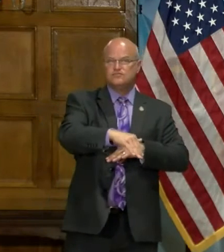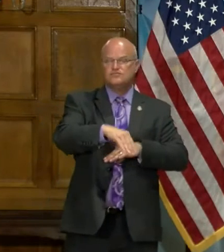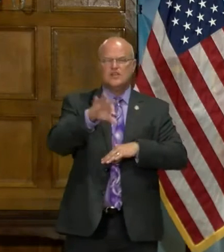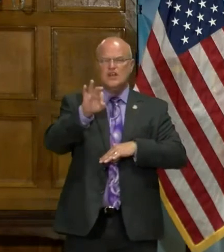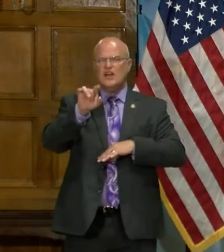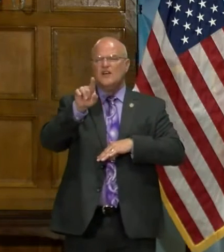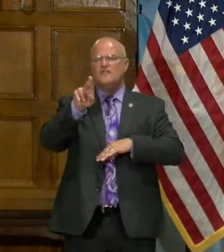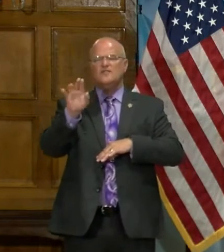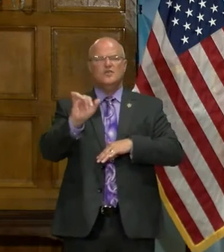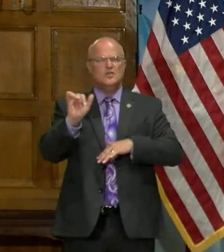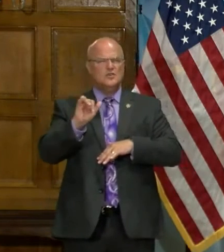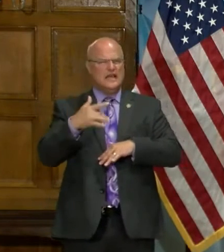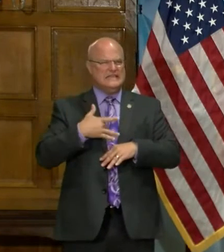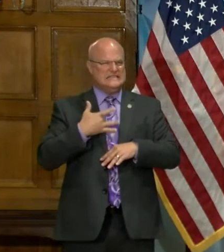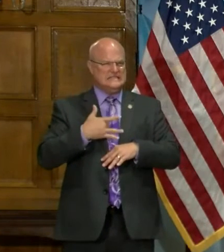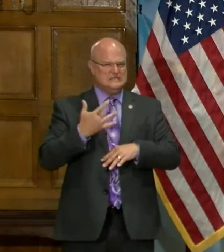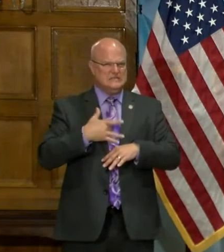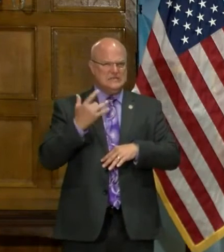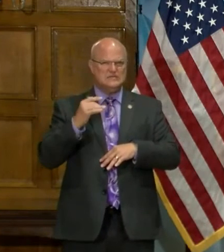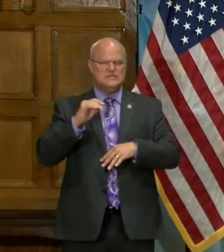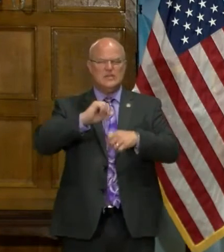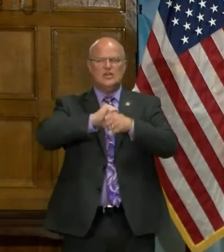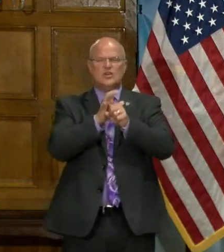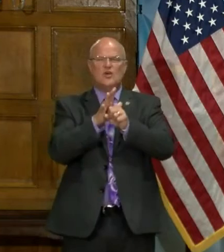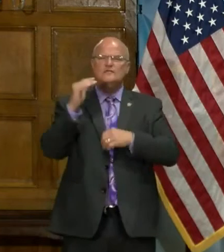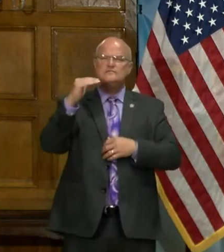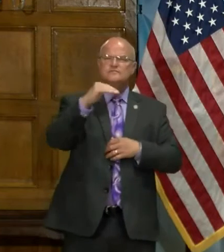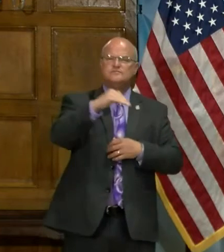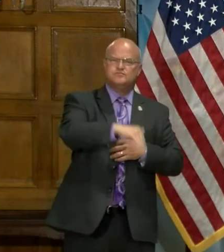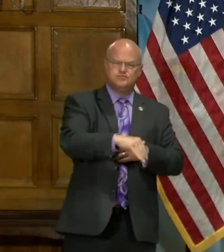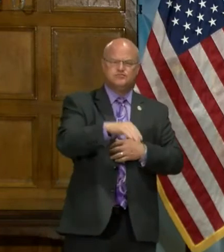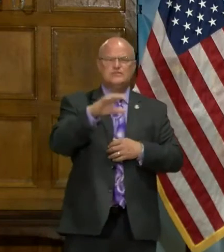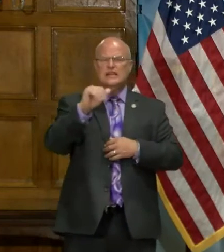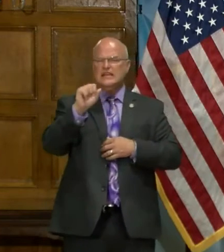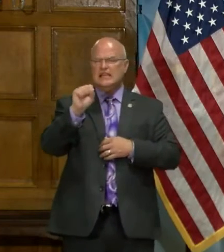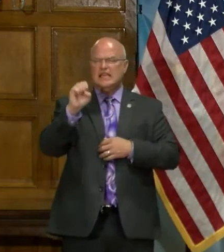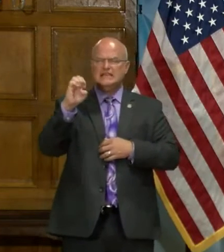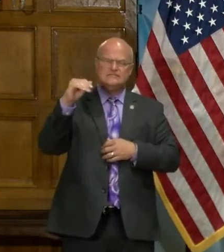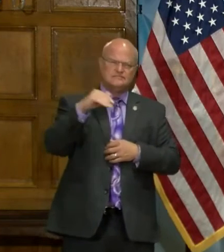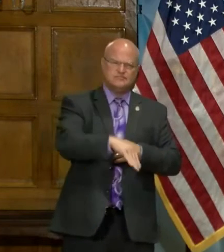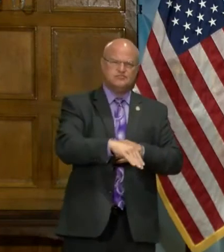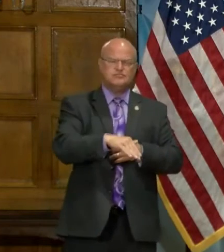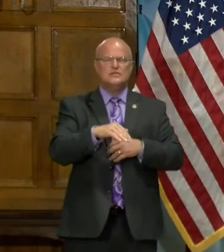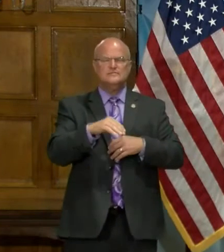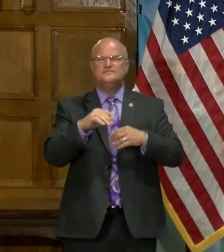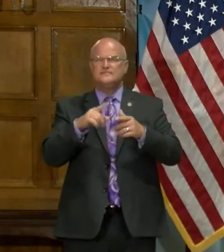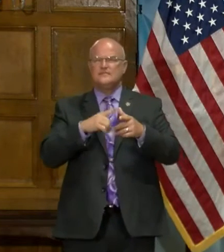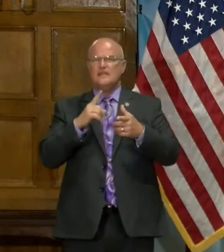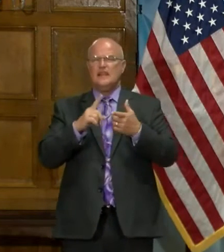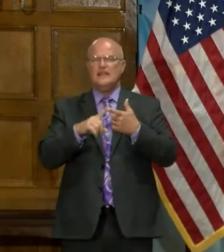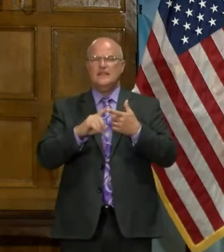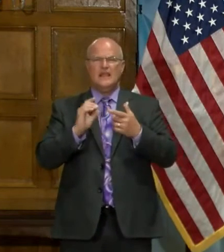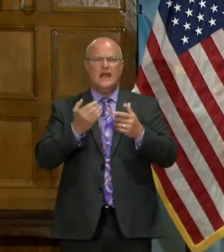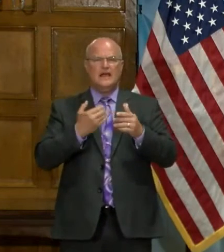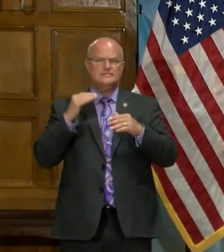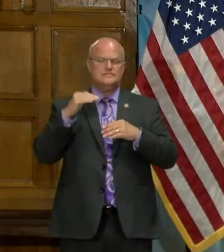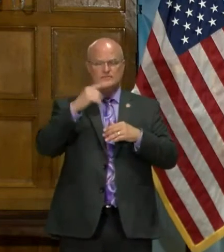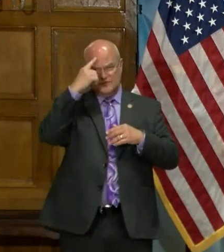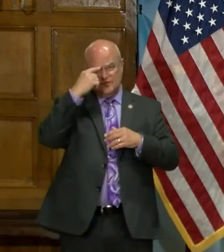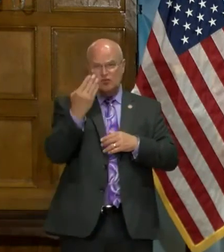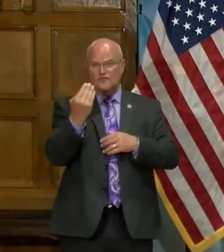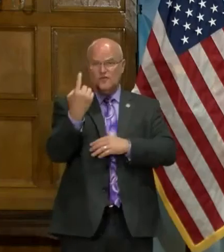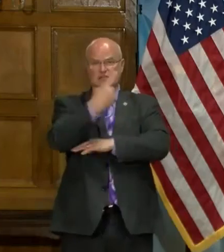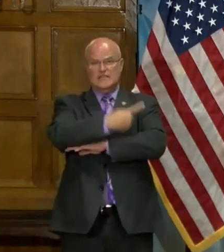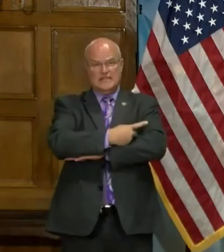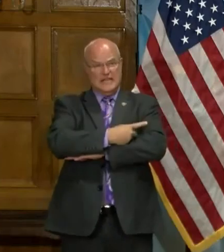flu-like symptoms, downward trajectory of COVID-like symptoms, cases. Our trajectory of cases for